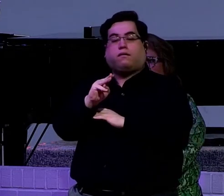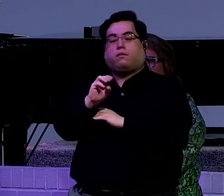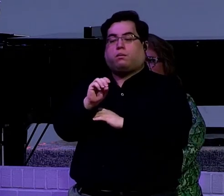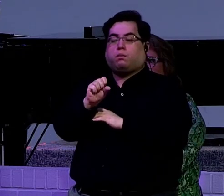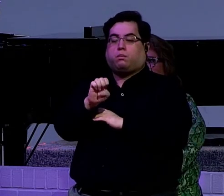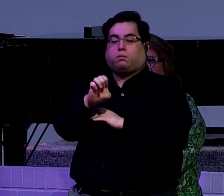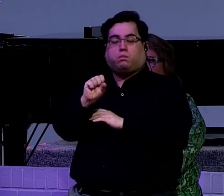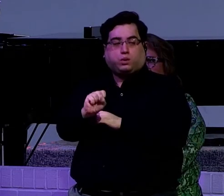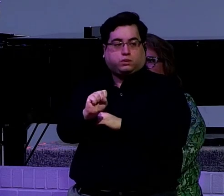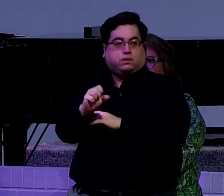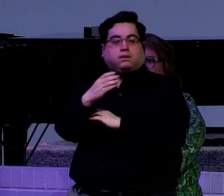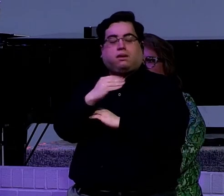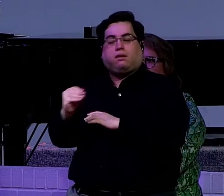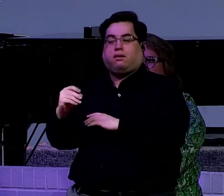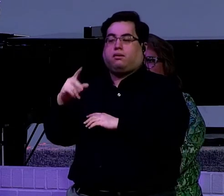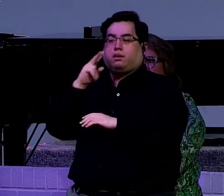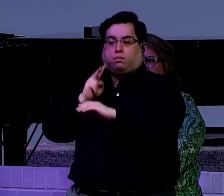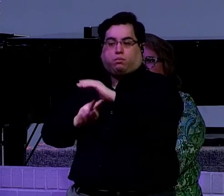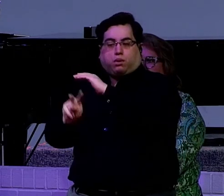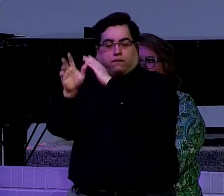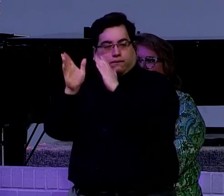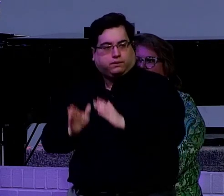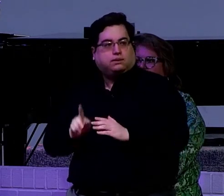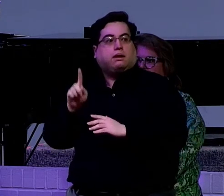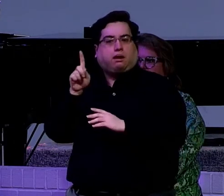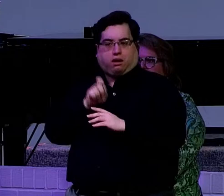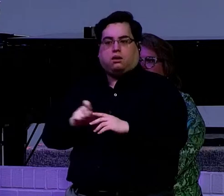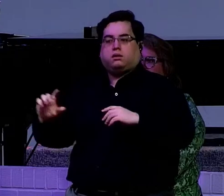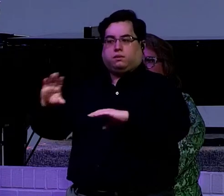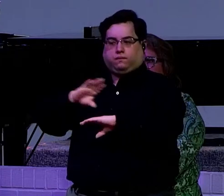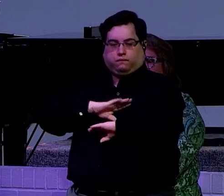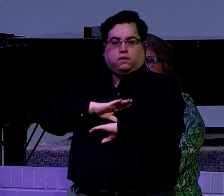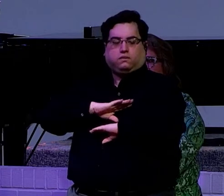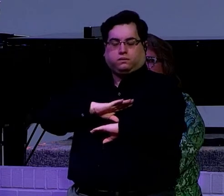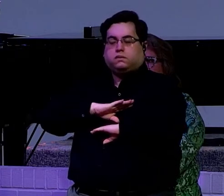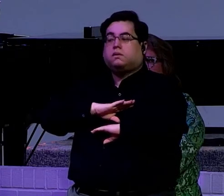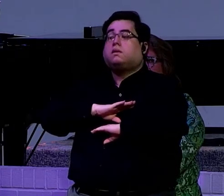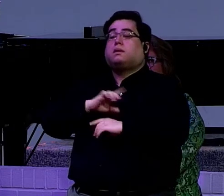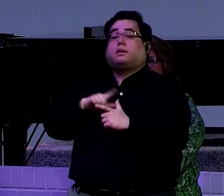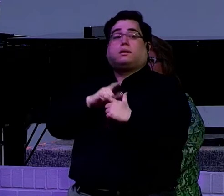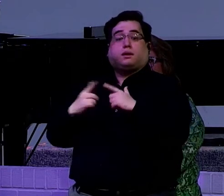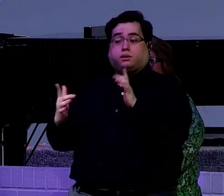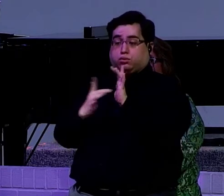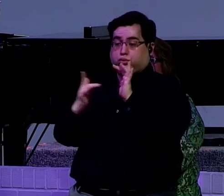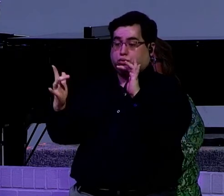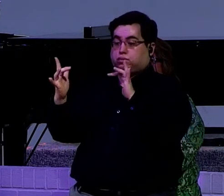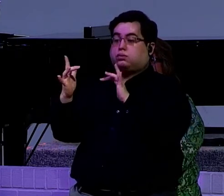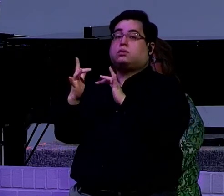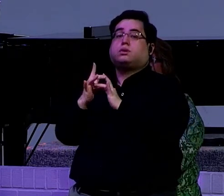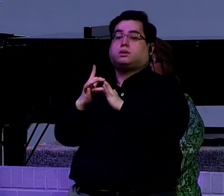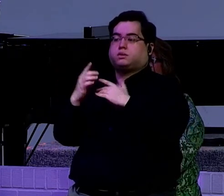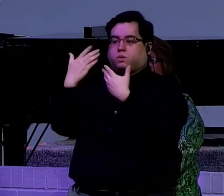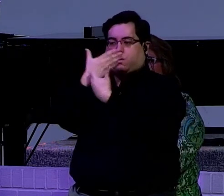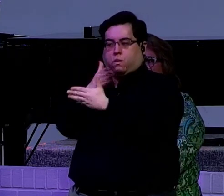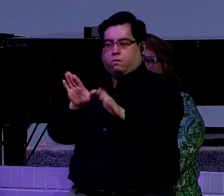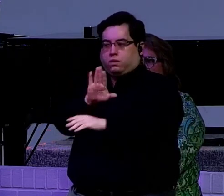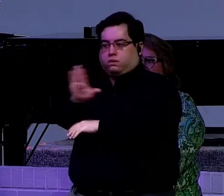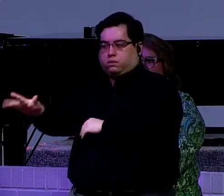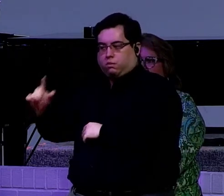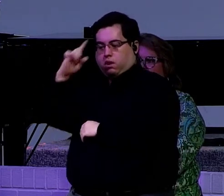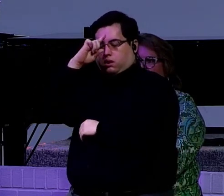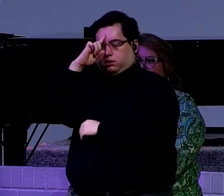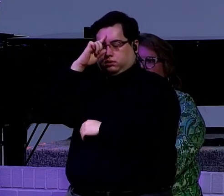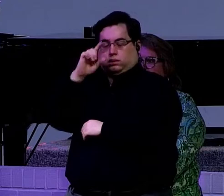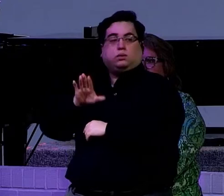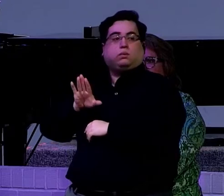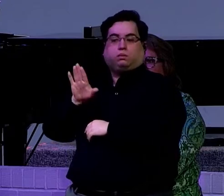the prophets and the Psalms had to be fulfilled." Then Jesus opened up their minds to the understandings of